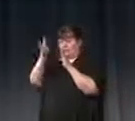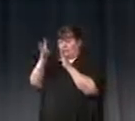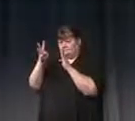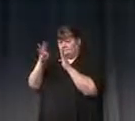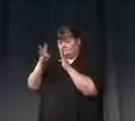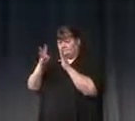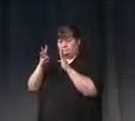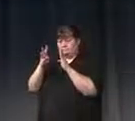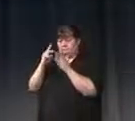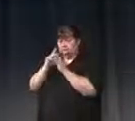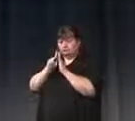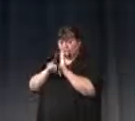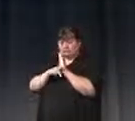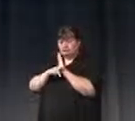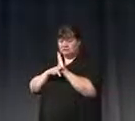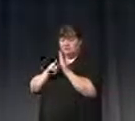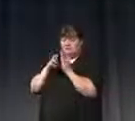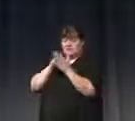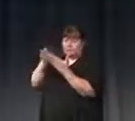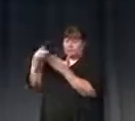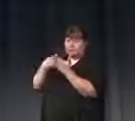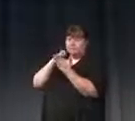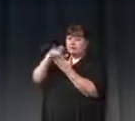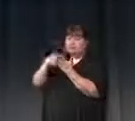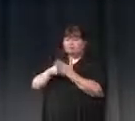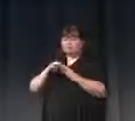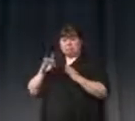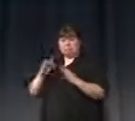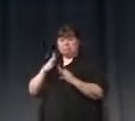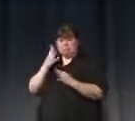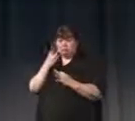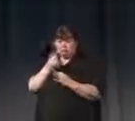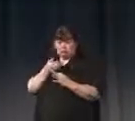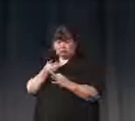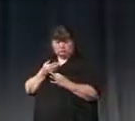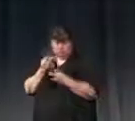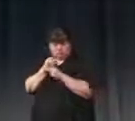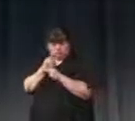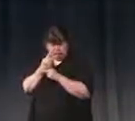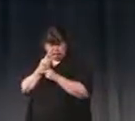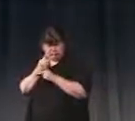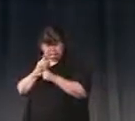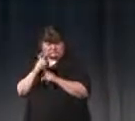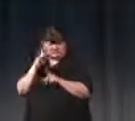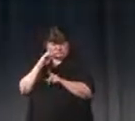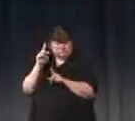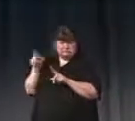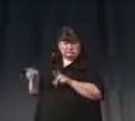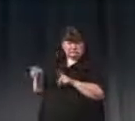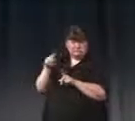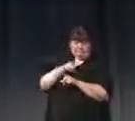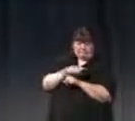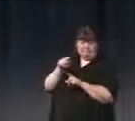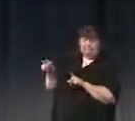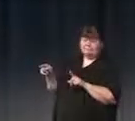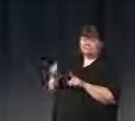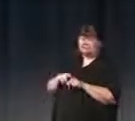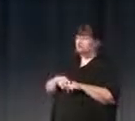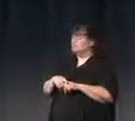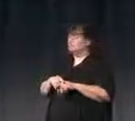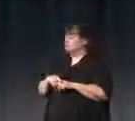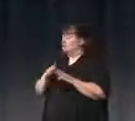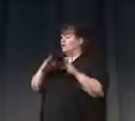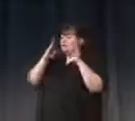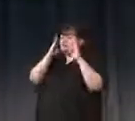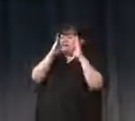properties of real-world reverb, and they're actually quite good. So they're pretty good at saying whether this probe sound was the same as this thing in reverb. And